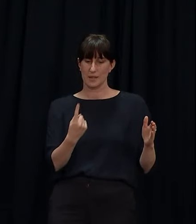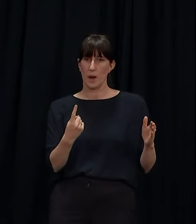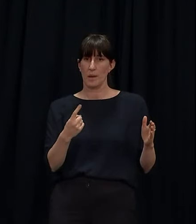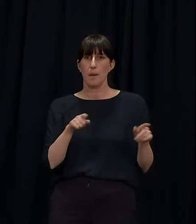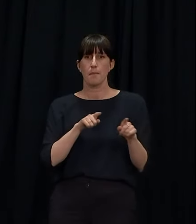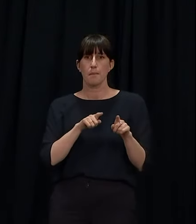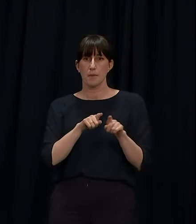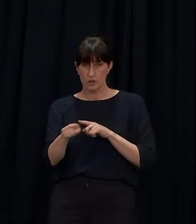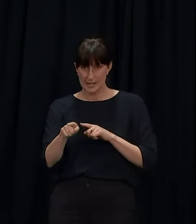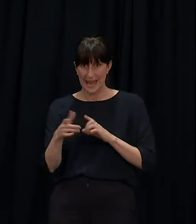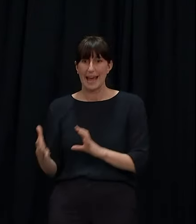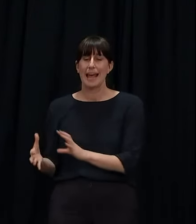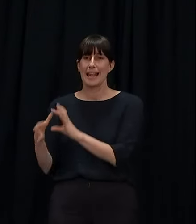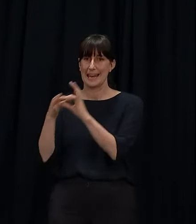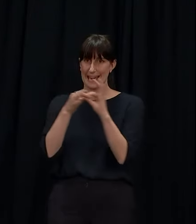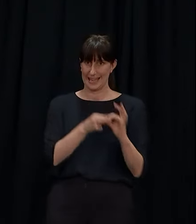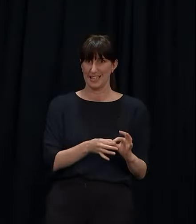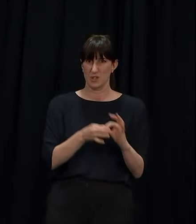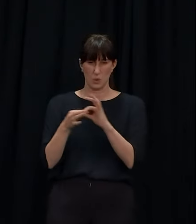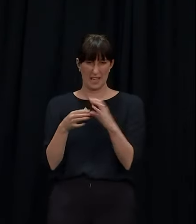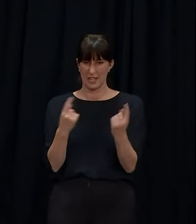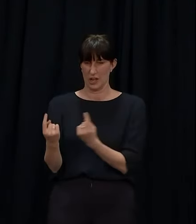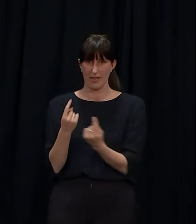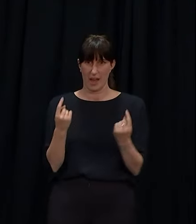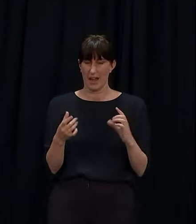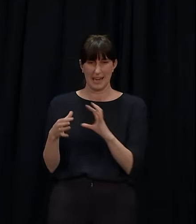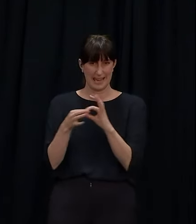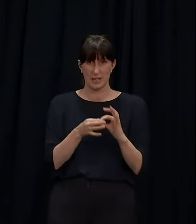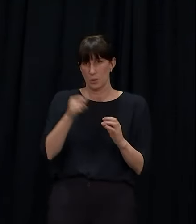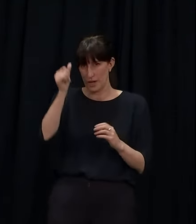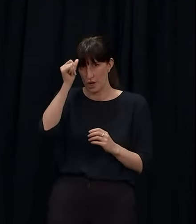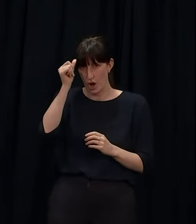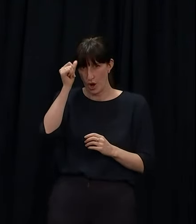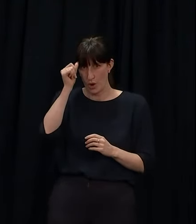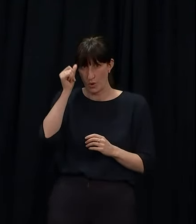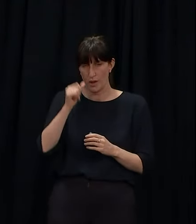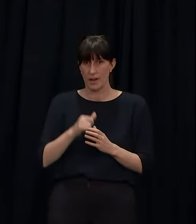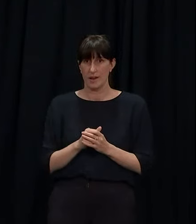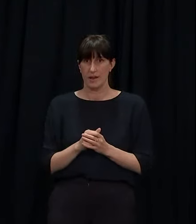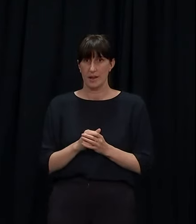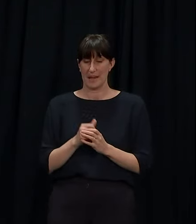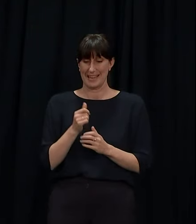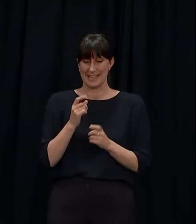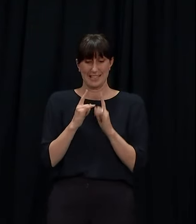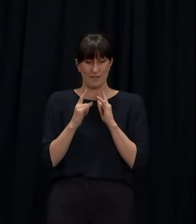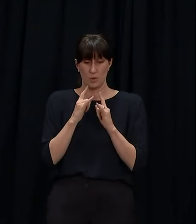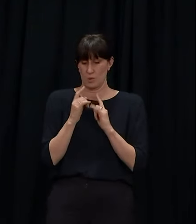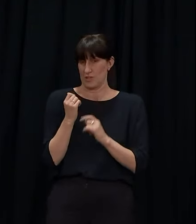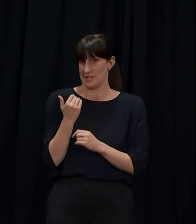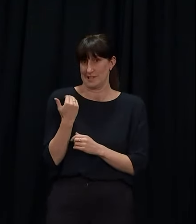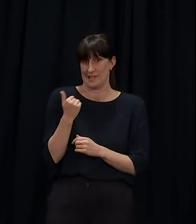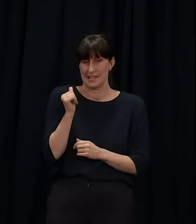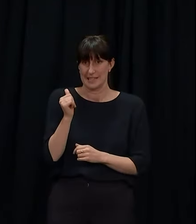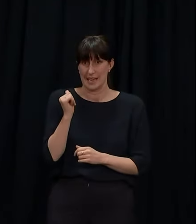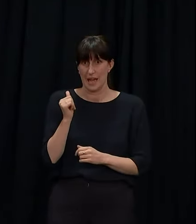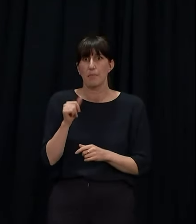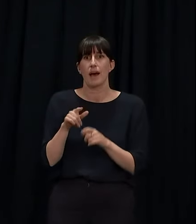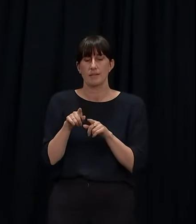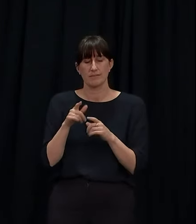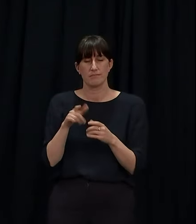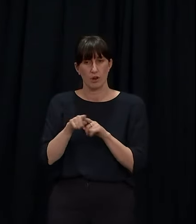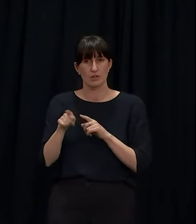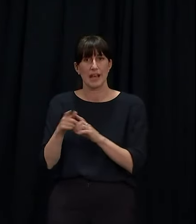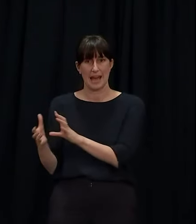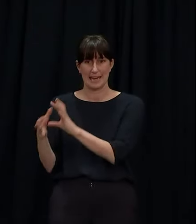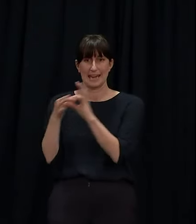16 remain under investigation since the interviews that were just taken yesterday. And finally, I can report that across